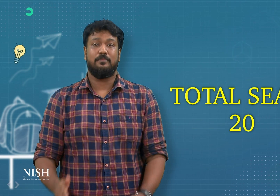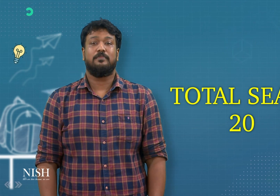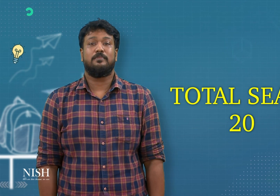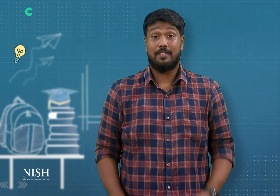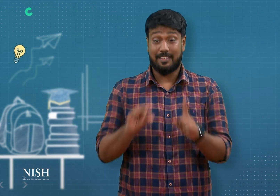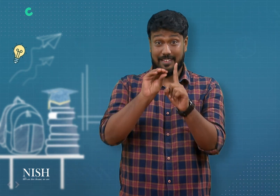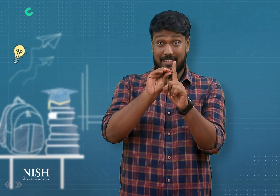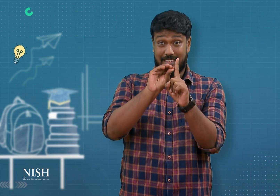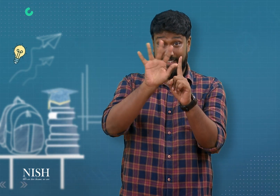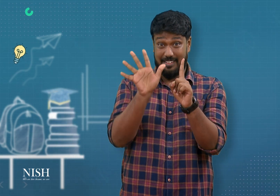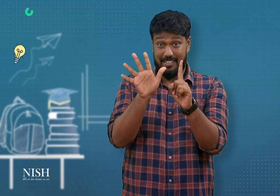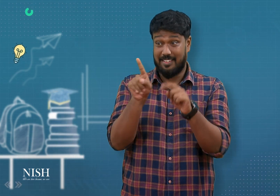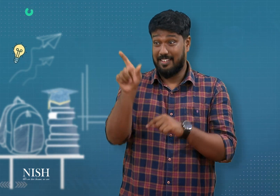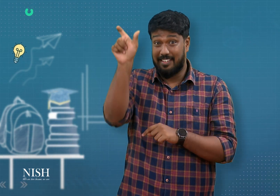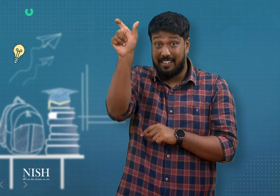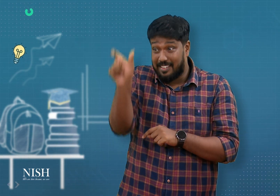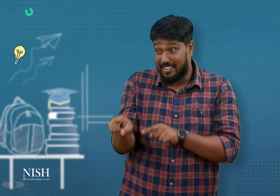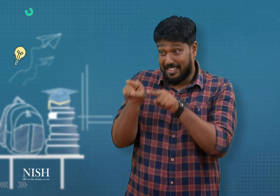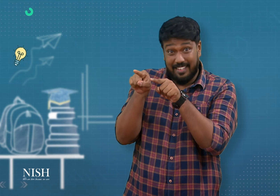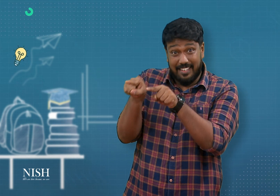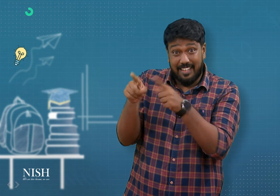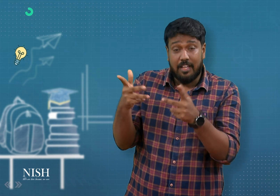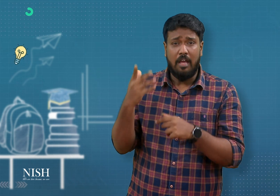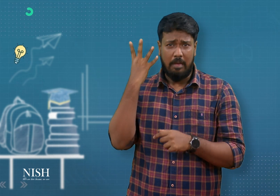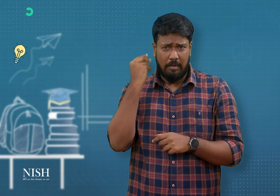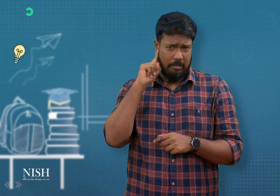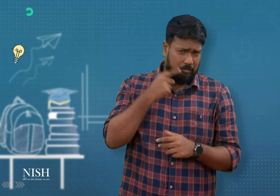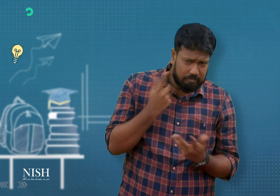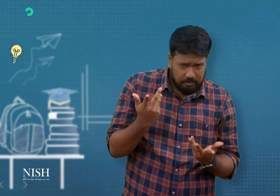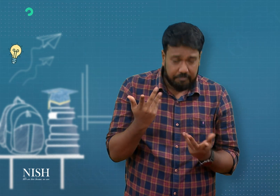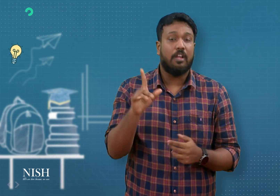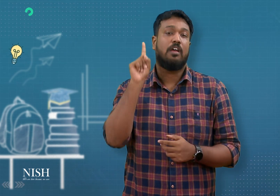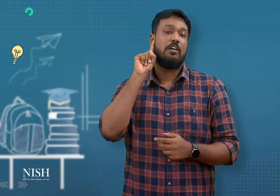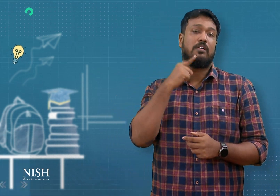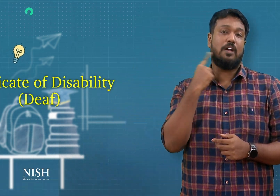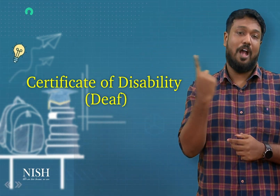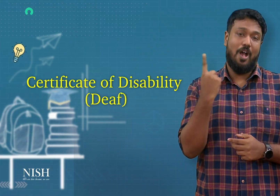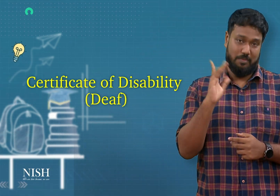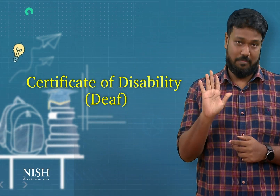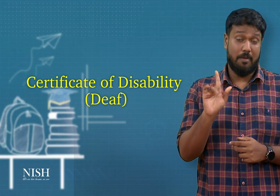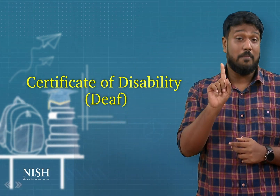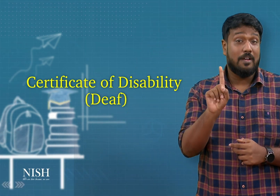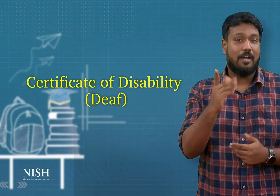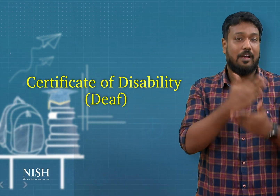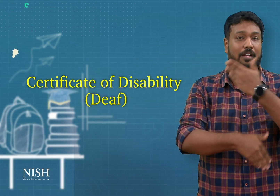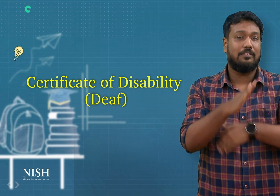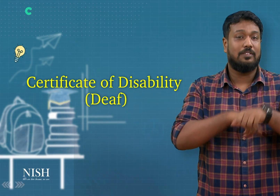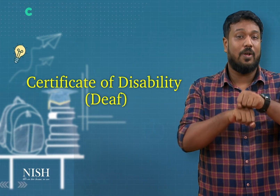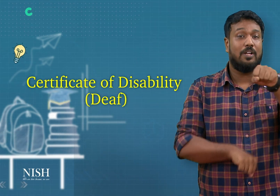have certificate of disability proving deaf. Also, they must have passed 12th or equivalent